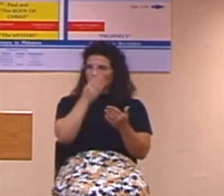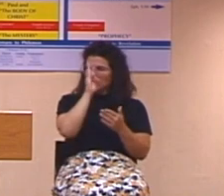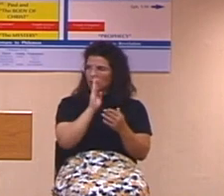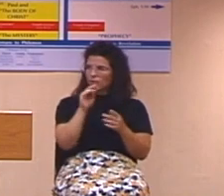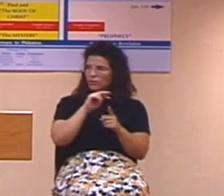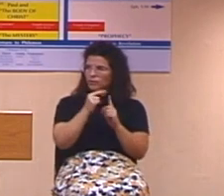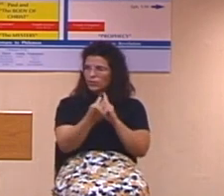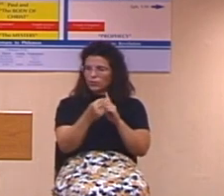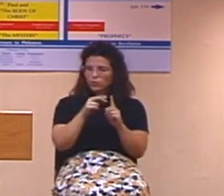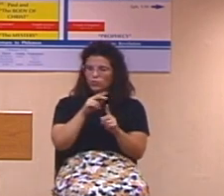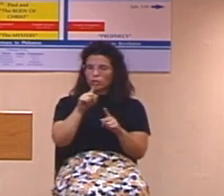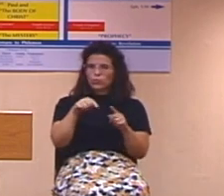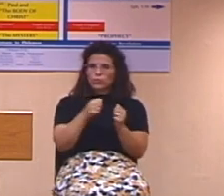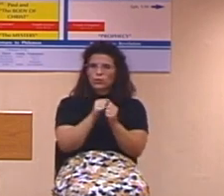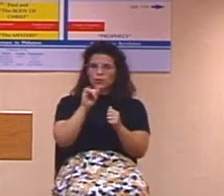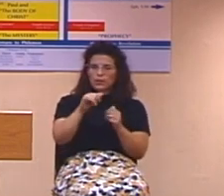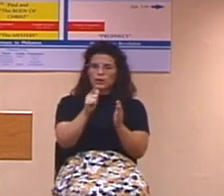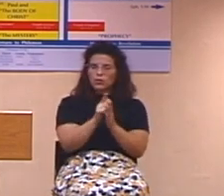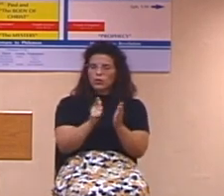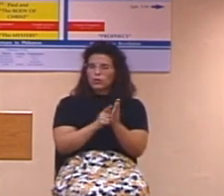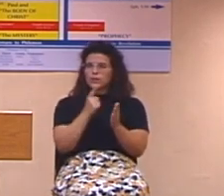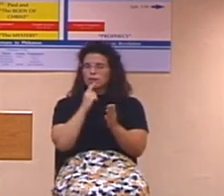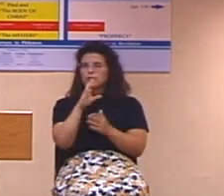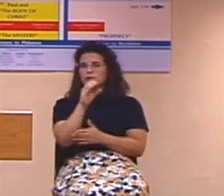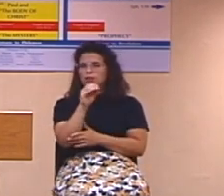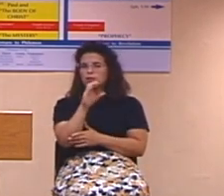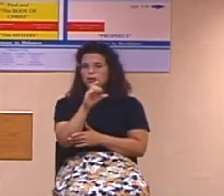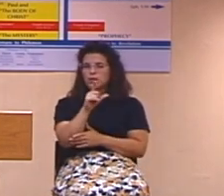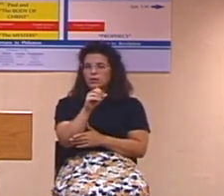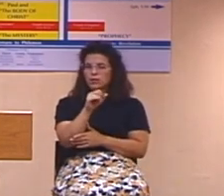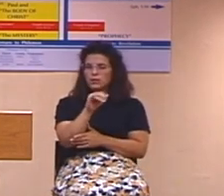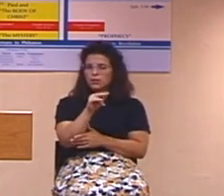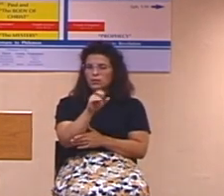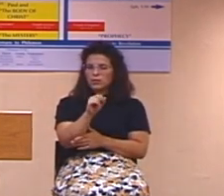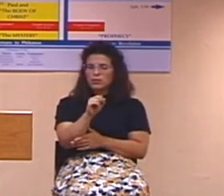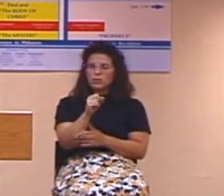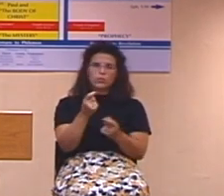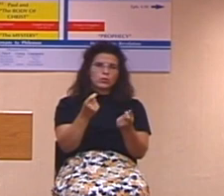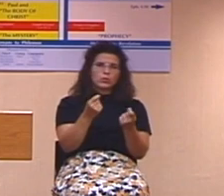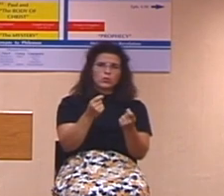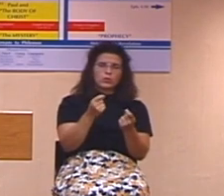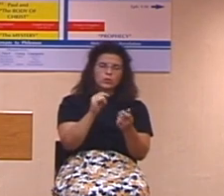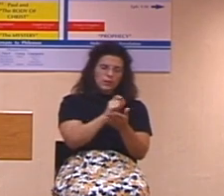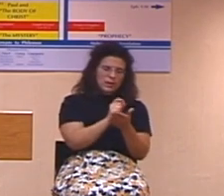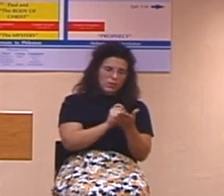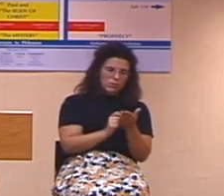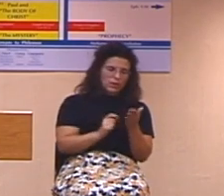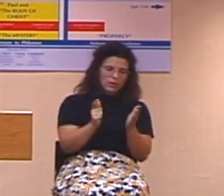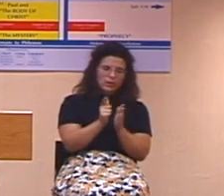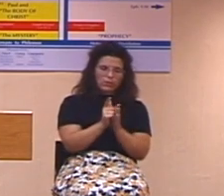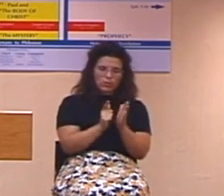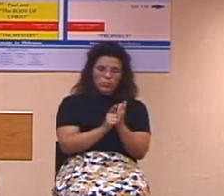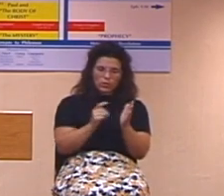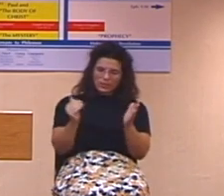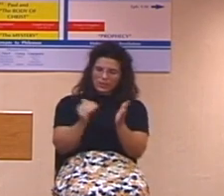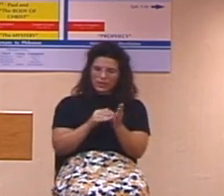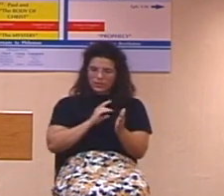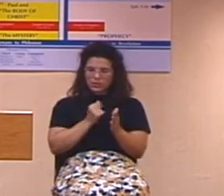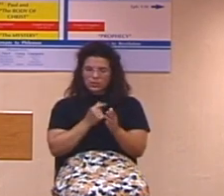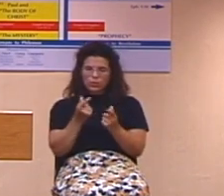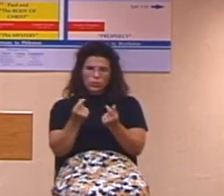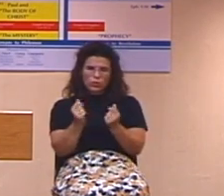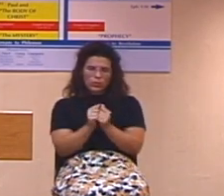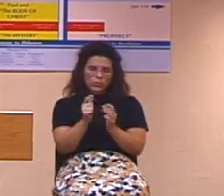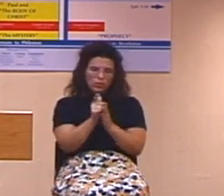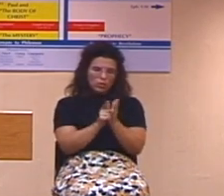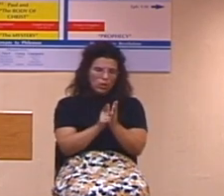you when it comes to that law? He says in Colossians, what did he do? He took those handwriting of ordinances that were against us, and what did he do to them?